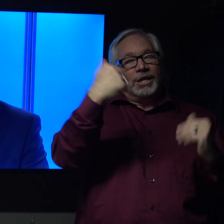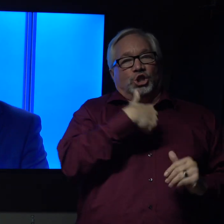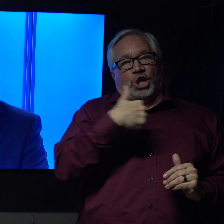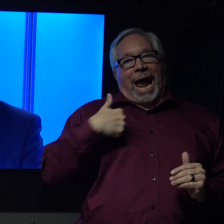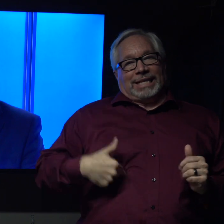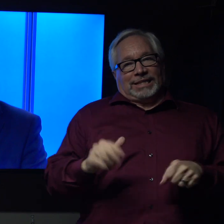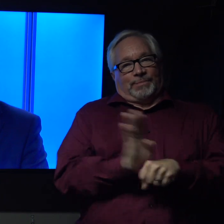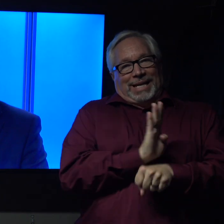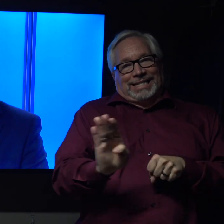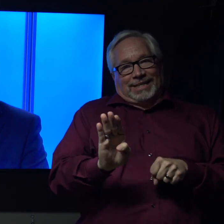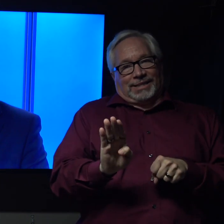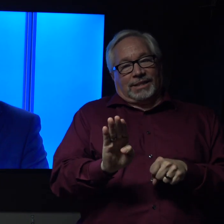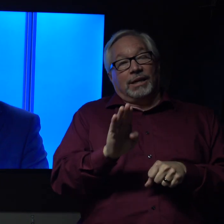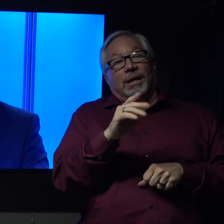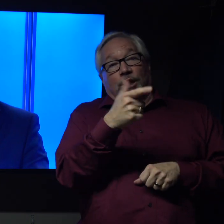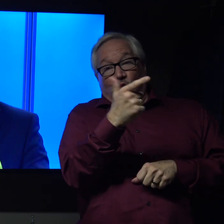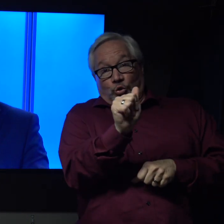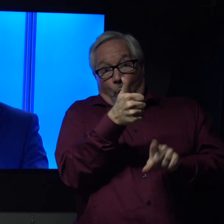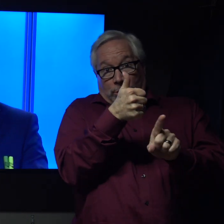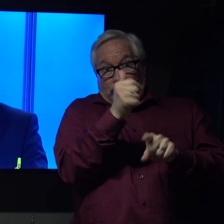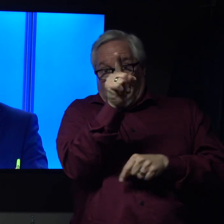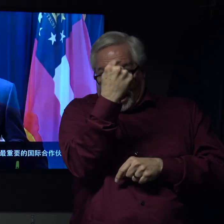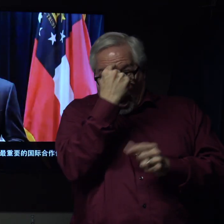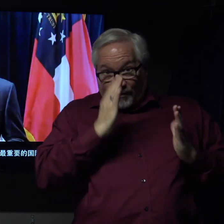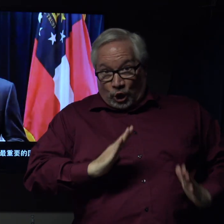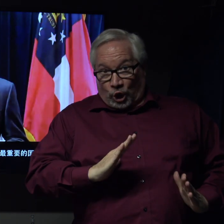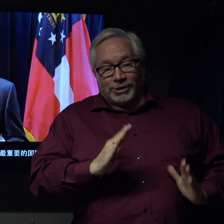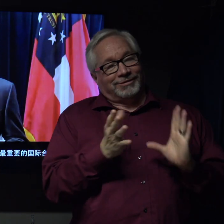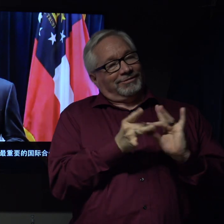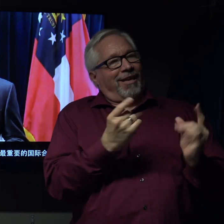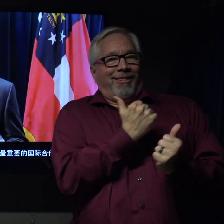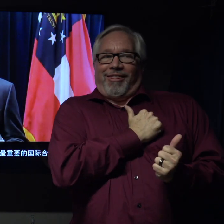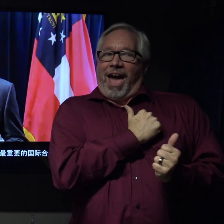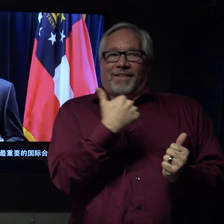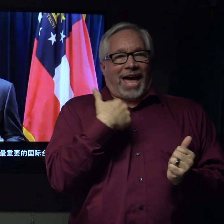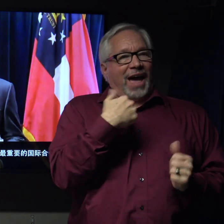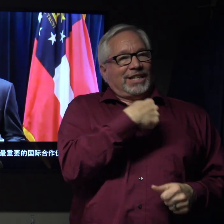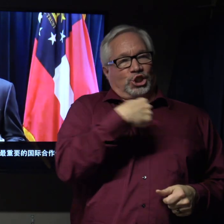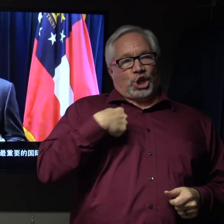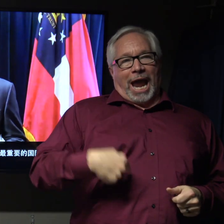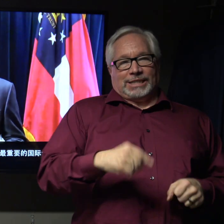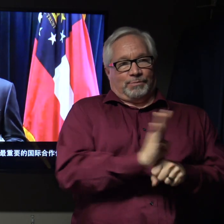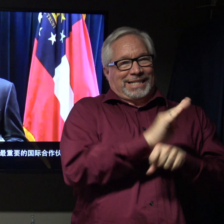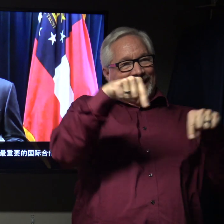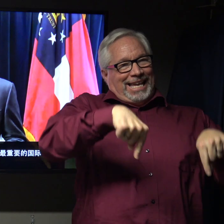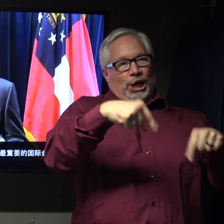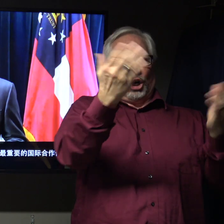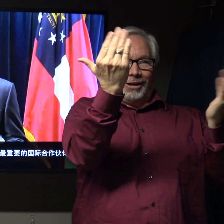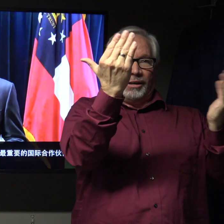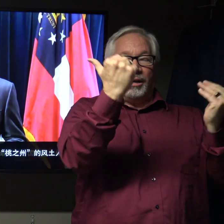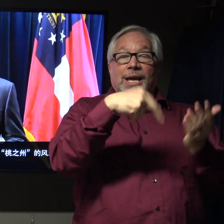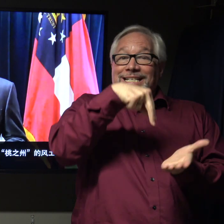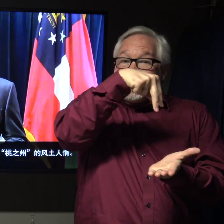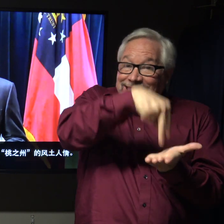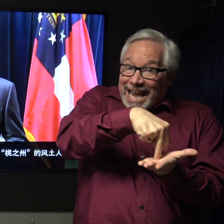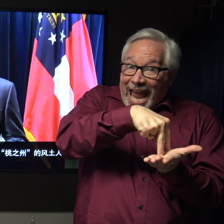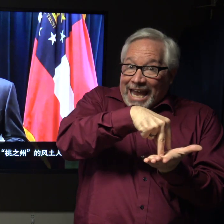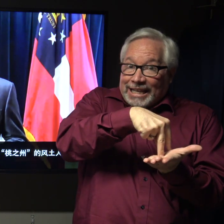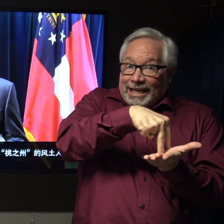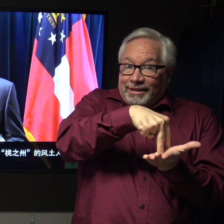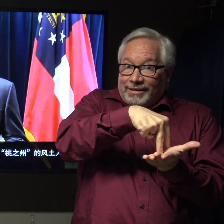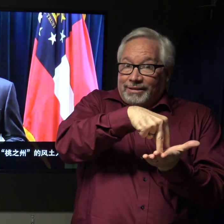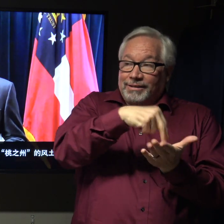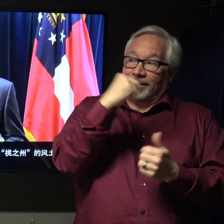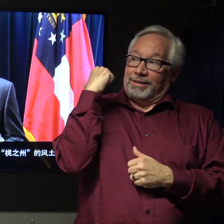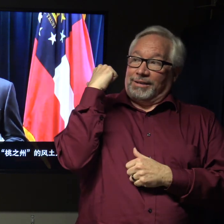the relationship with Chinese businesses and how much they like to have them in Georgia. There's his picture. He's standing in front